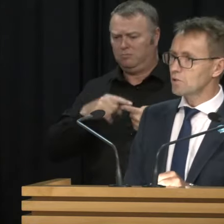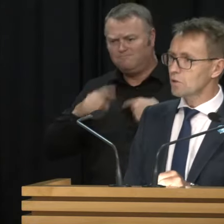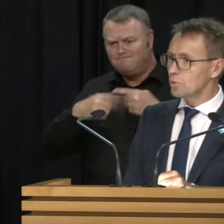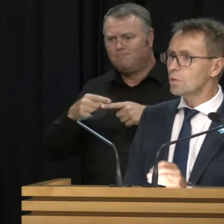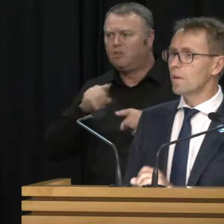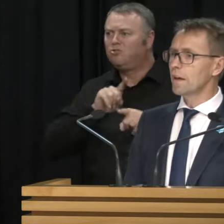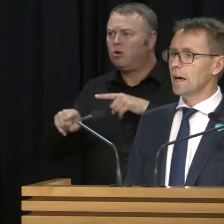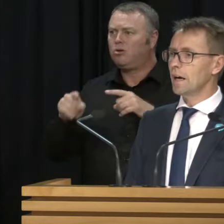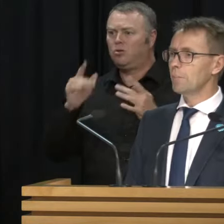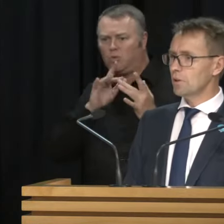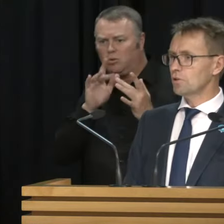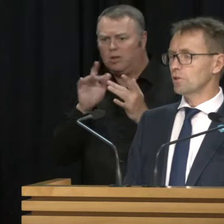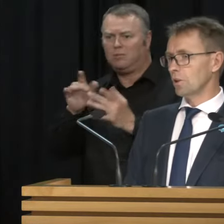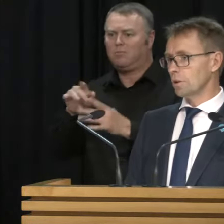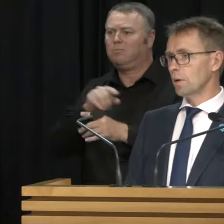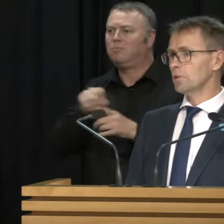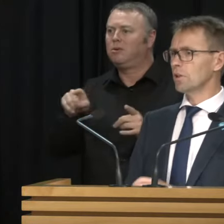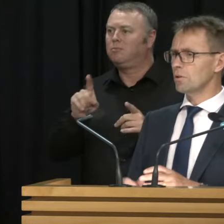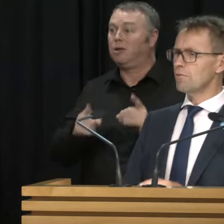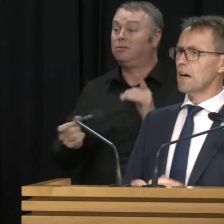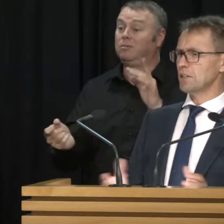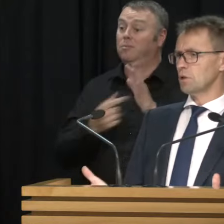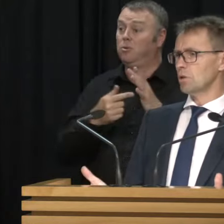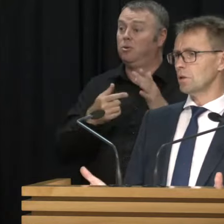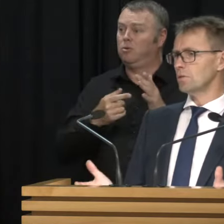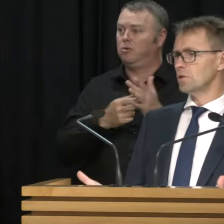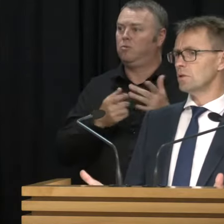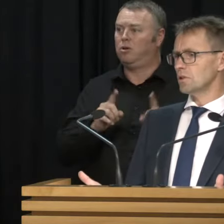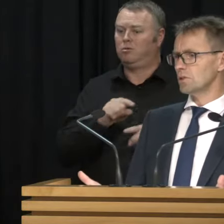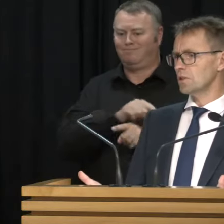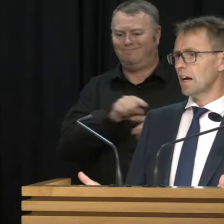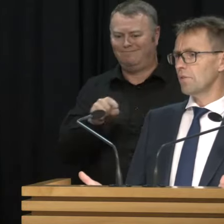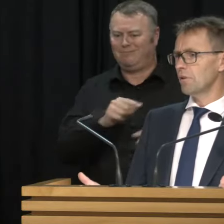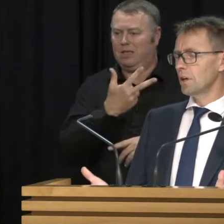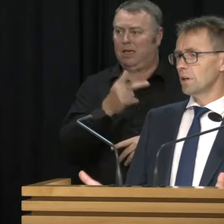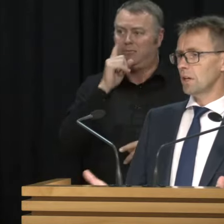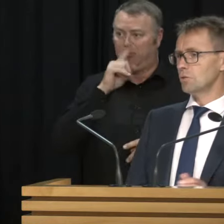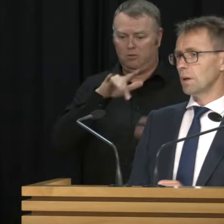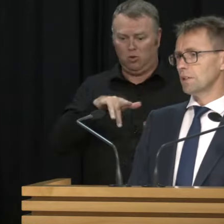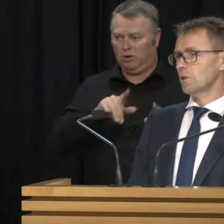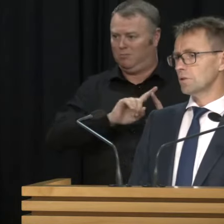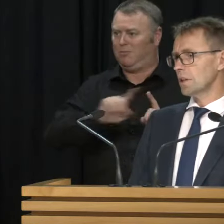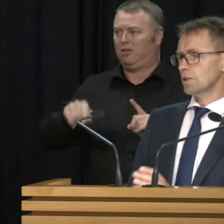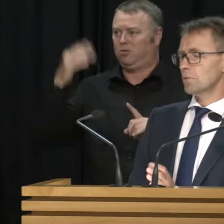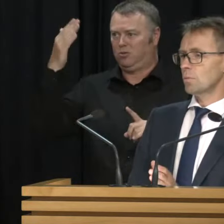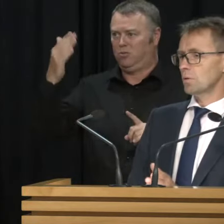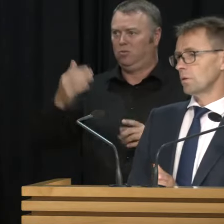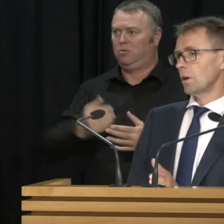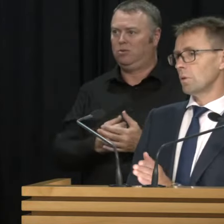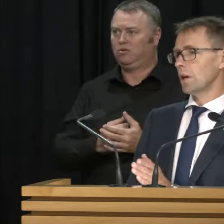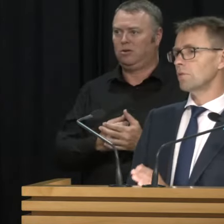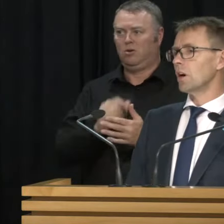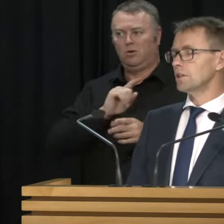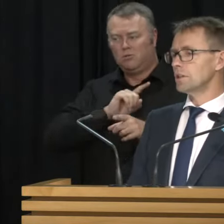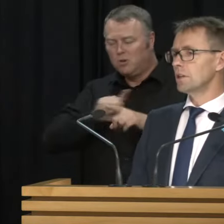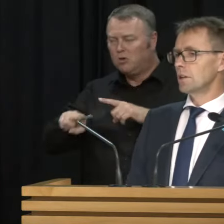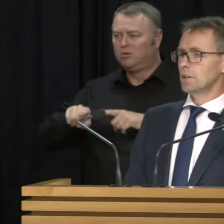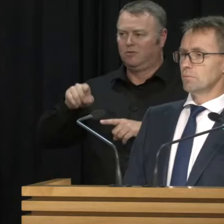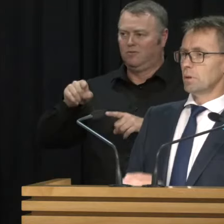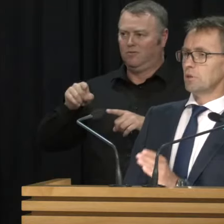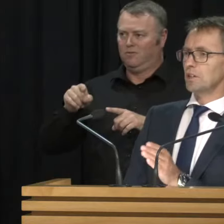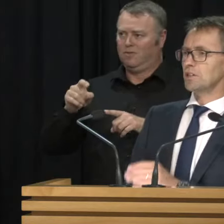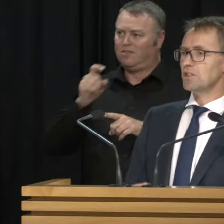come back to school, and it's just ongoing. So the vast majority of students and staff, casual plus contacts, so well over